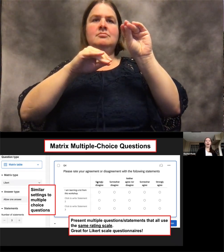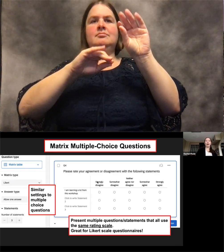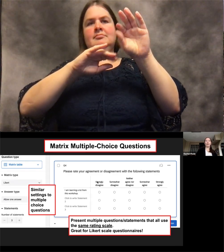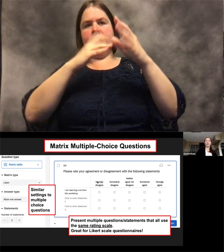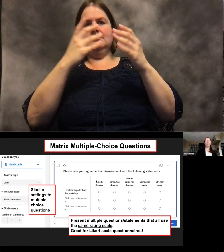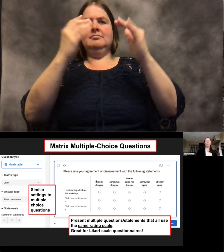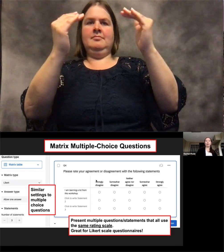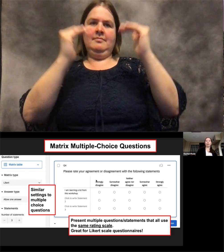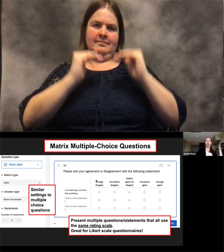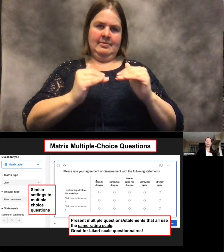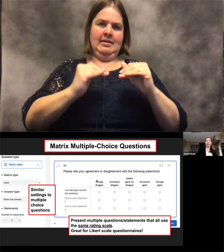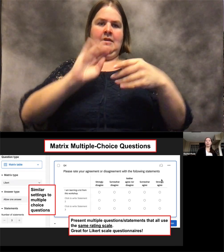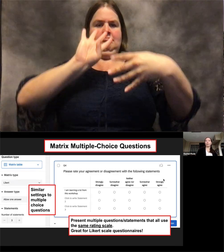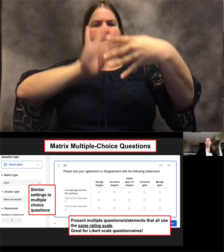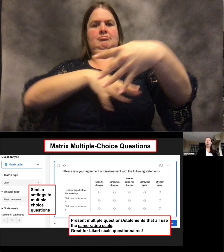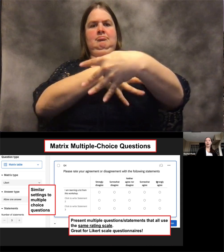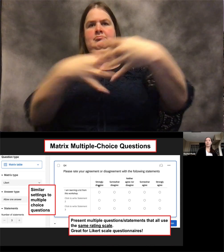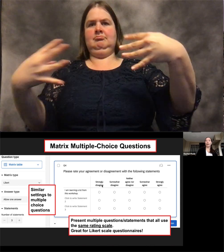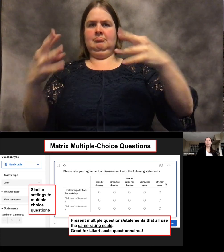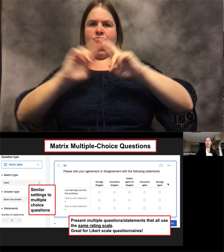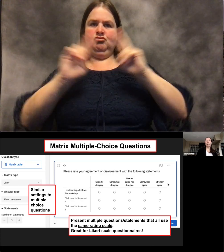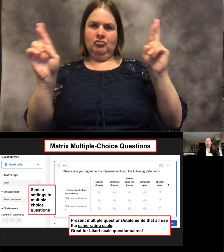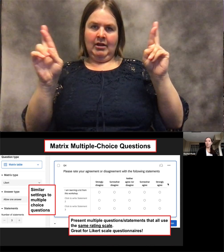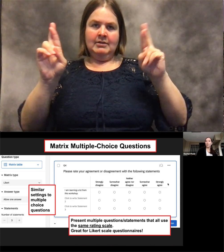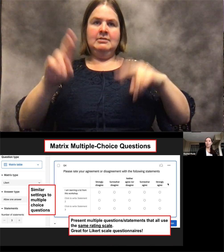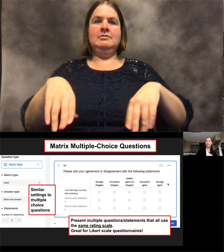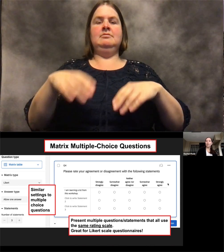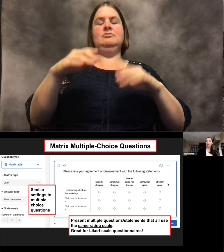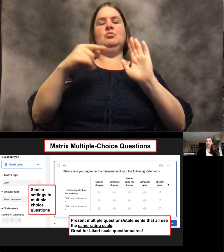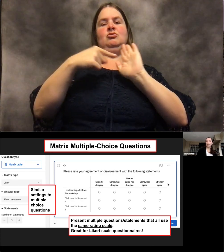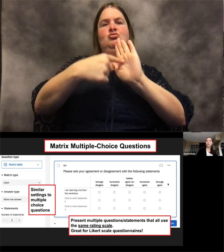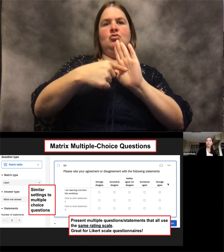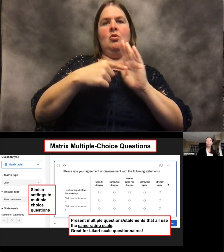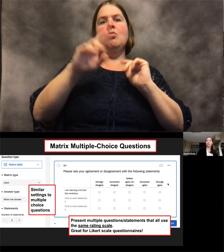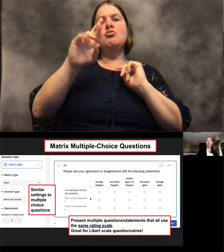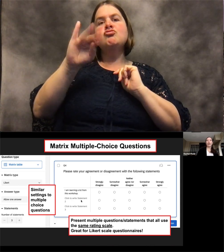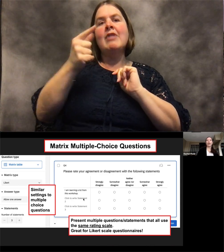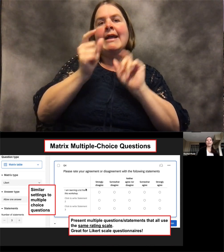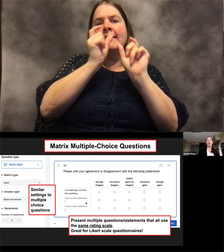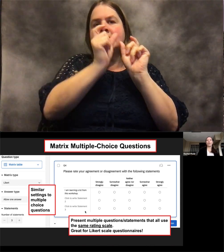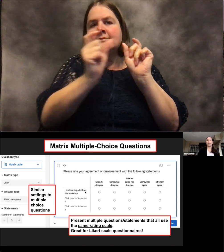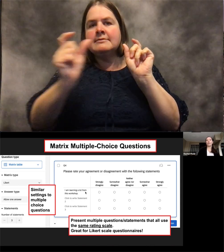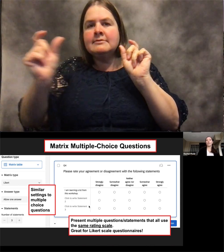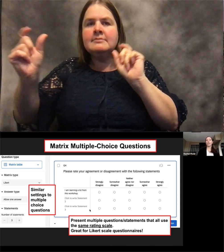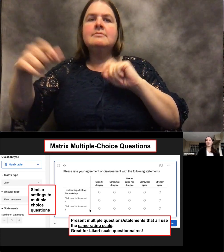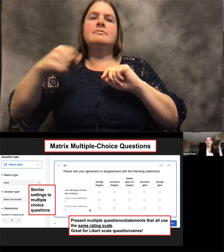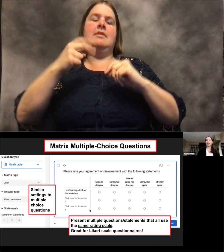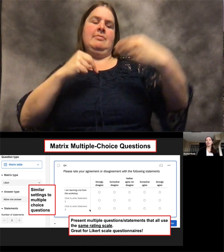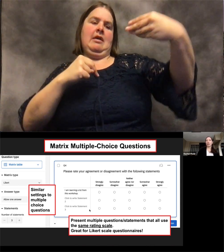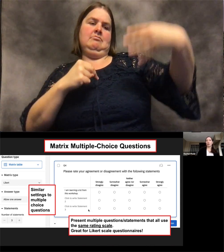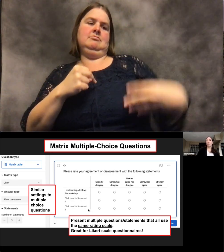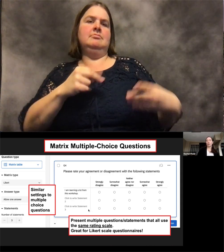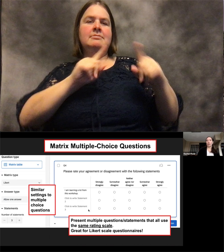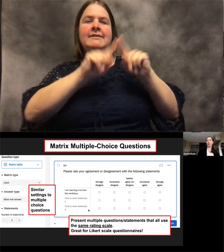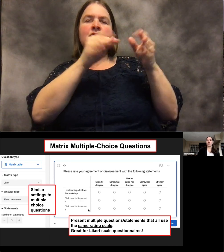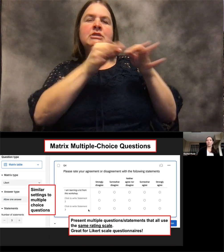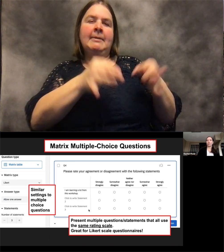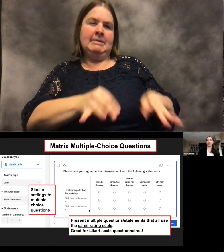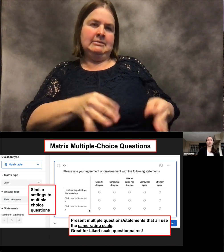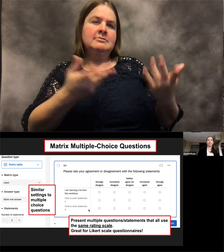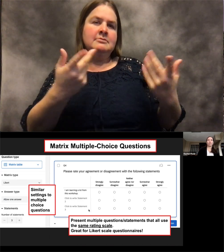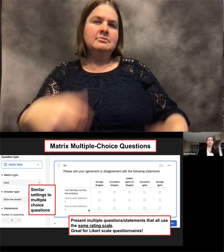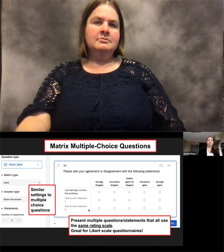You have your rating scale elements, and then you have the different statements that are in the questionnaire.